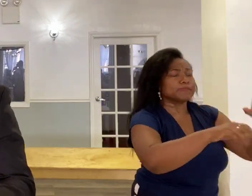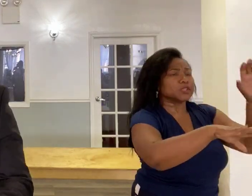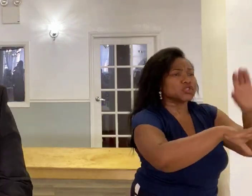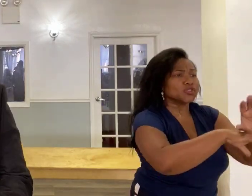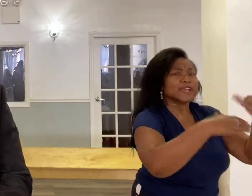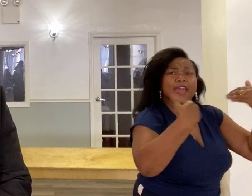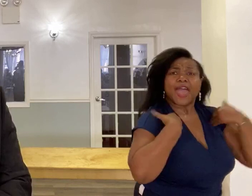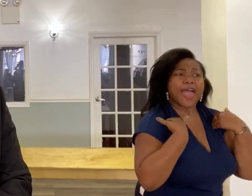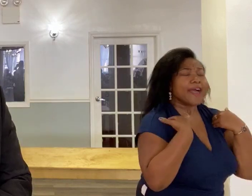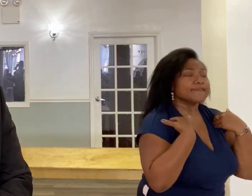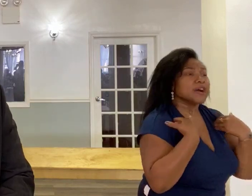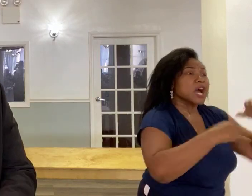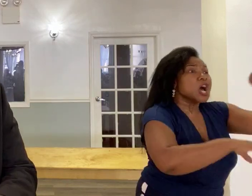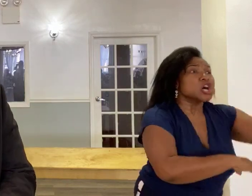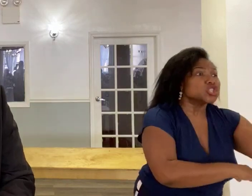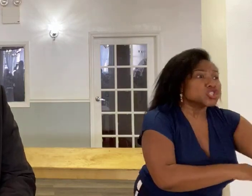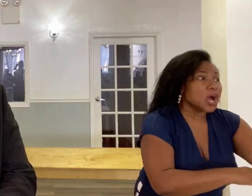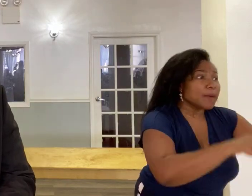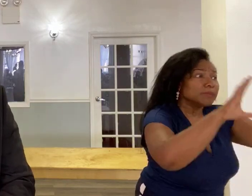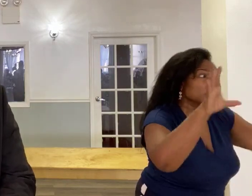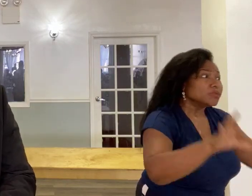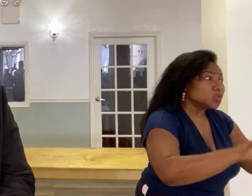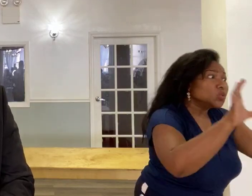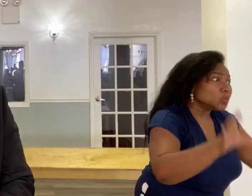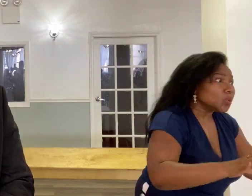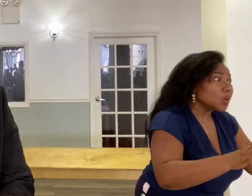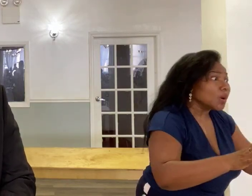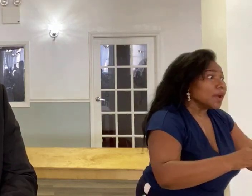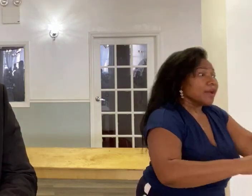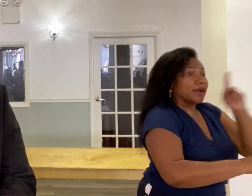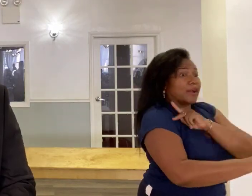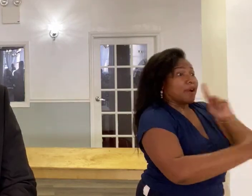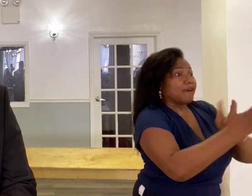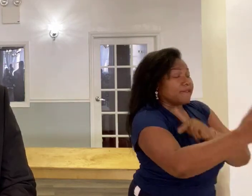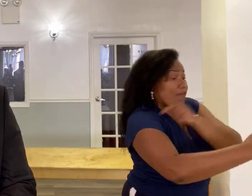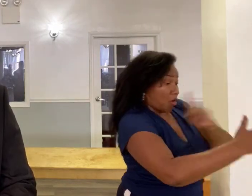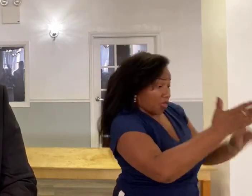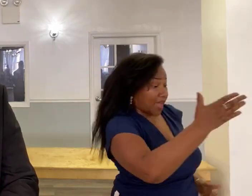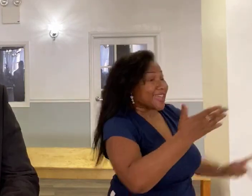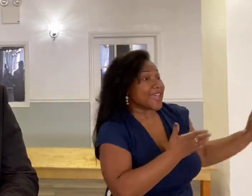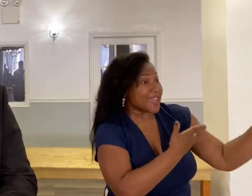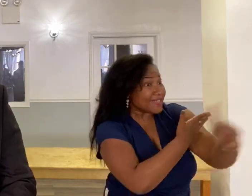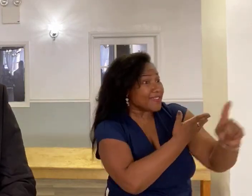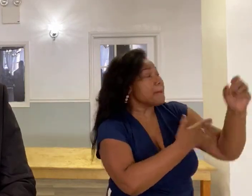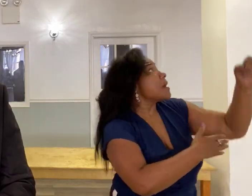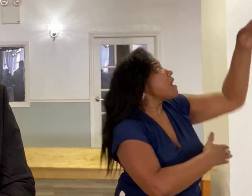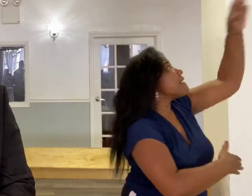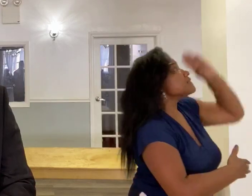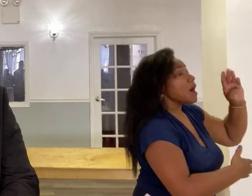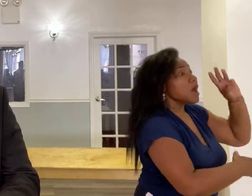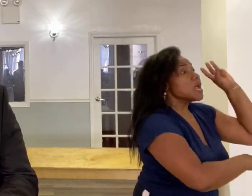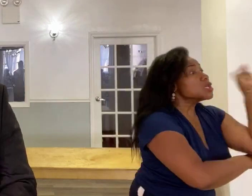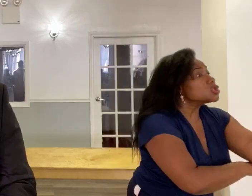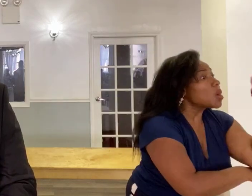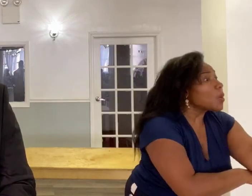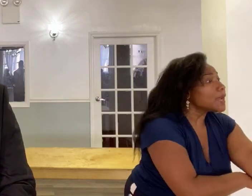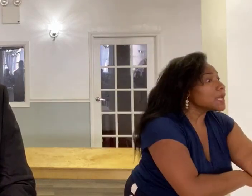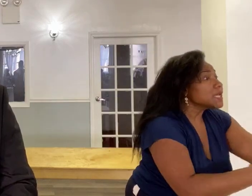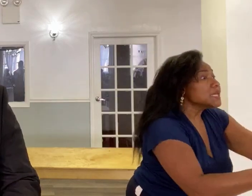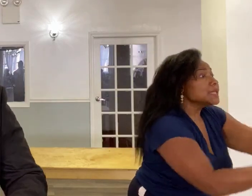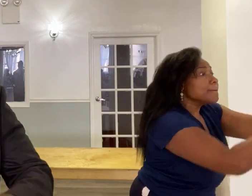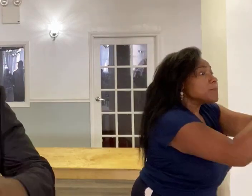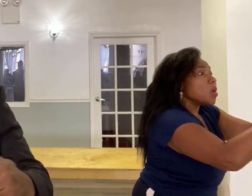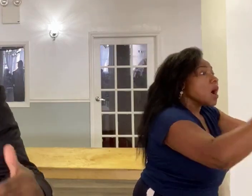a vital role within the kingdom of God. Again, soul winning,